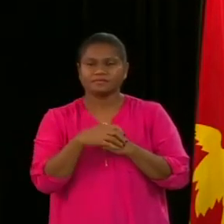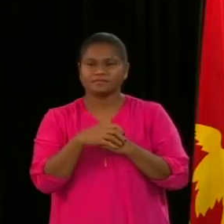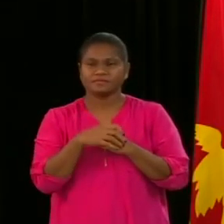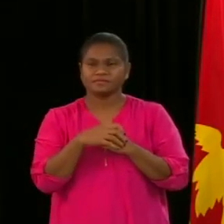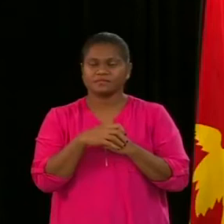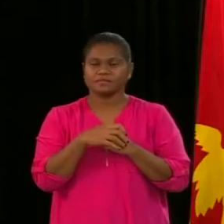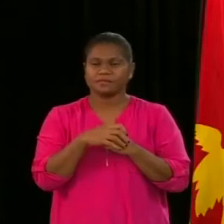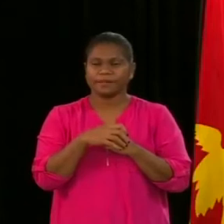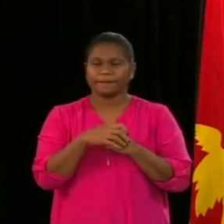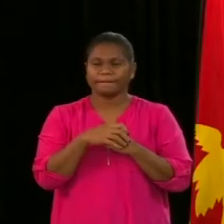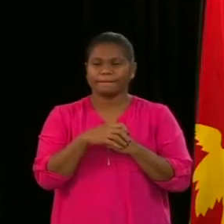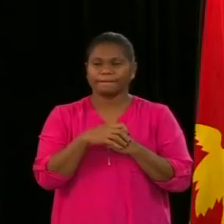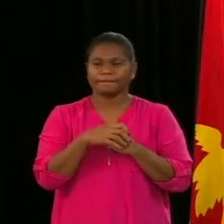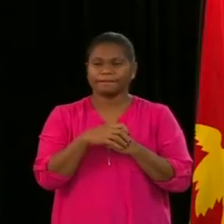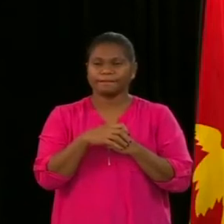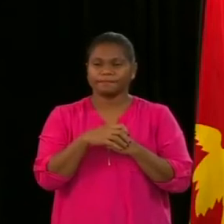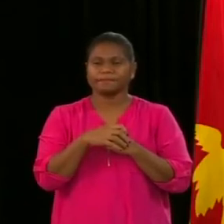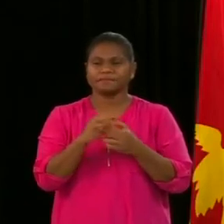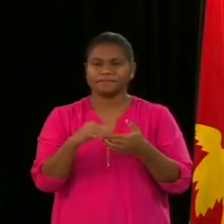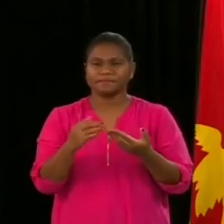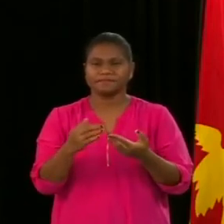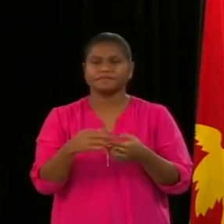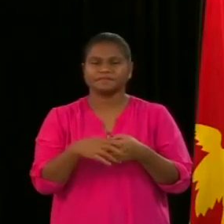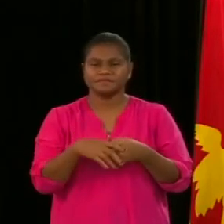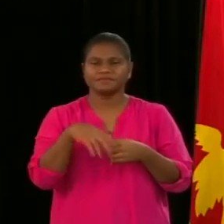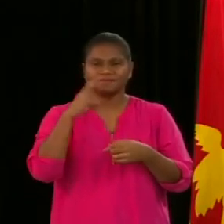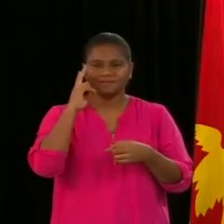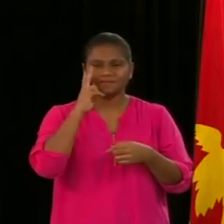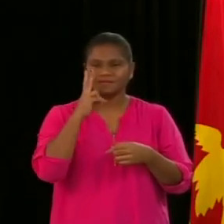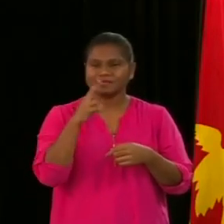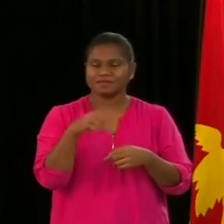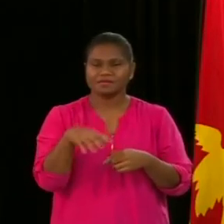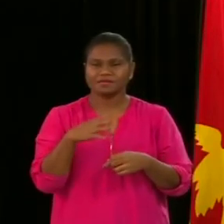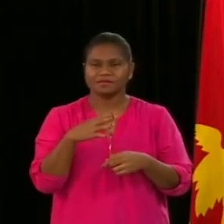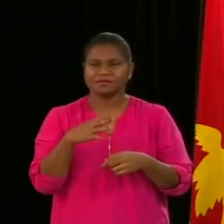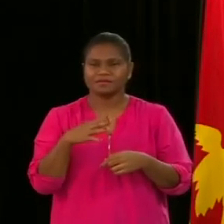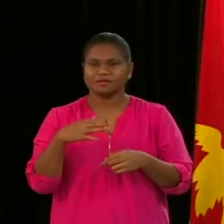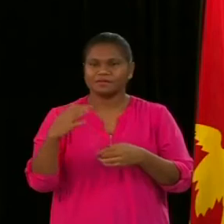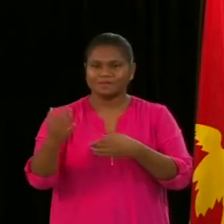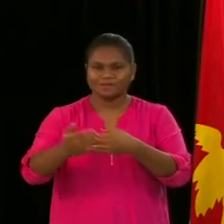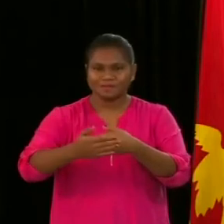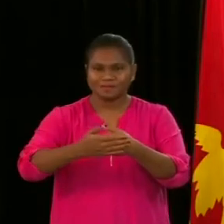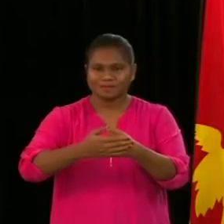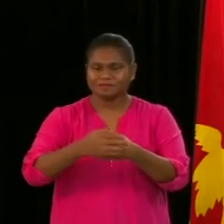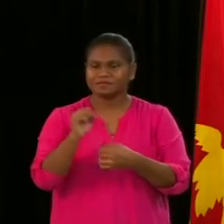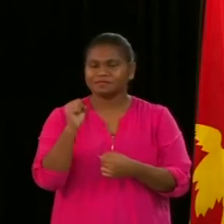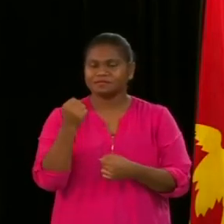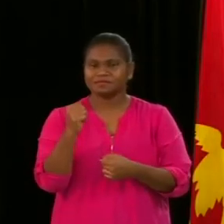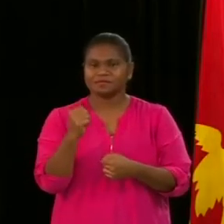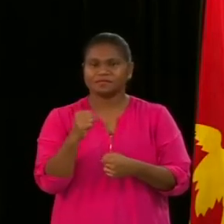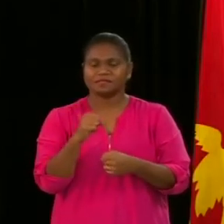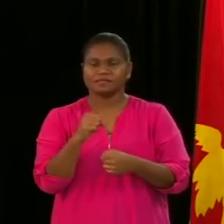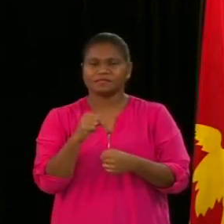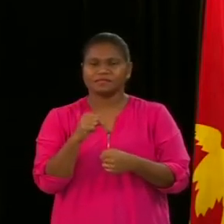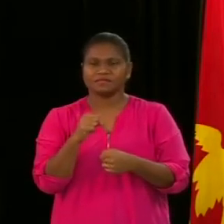know as we speak, that we've contained it to a level not entirely